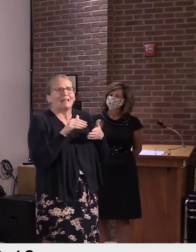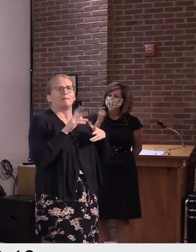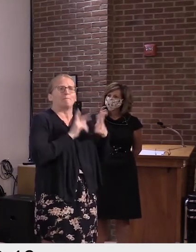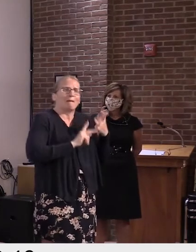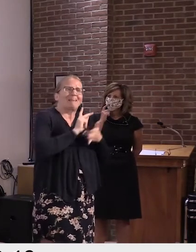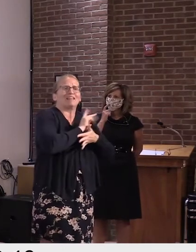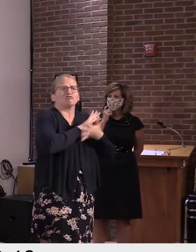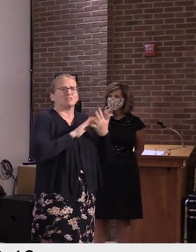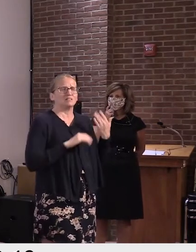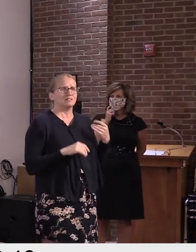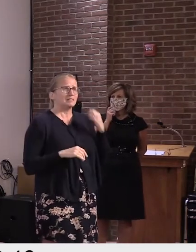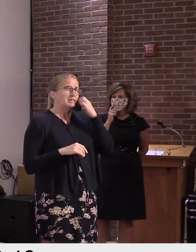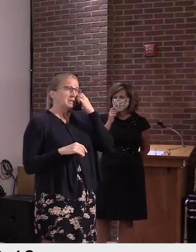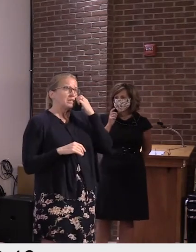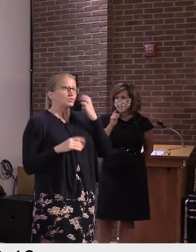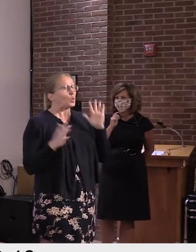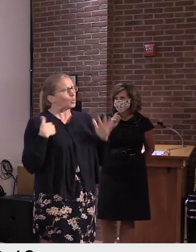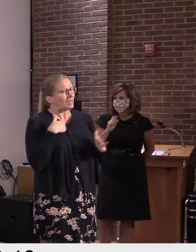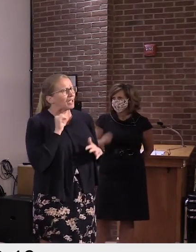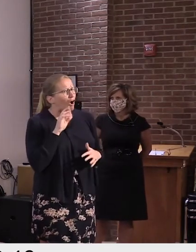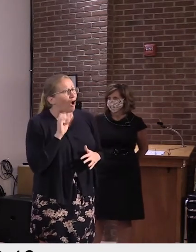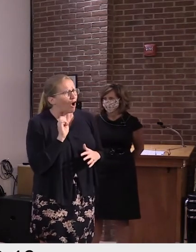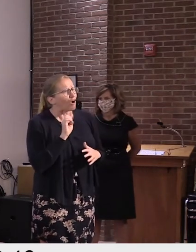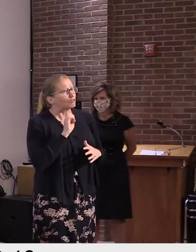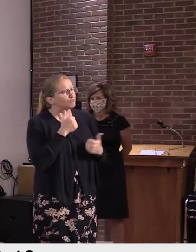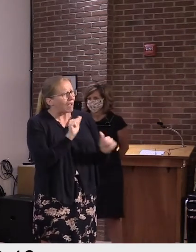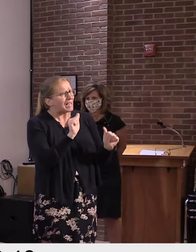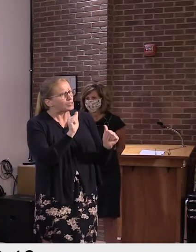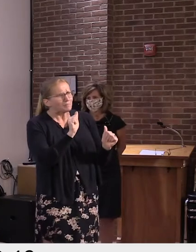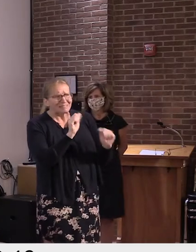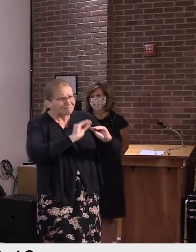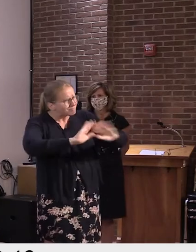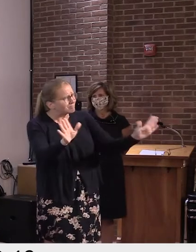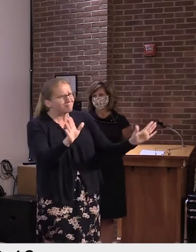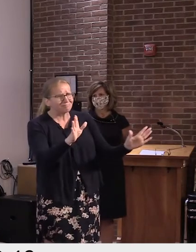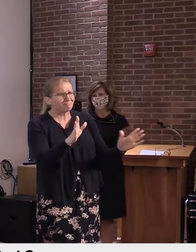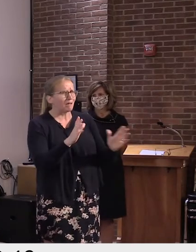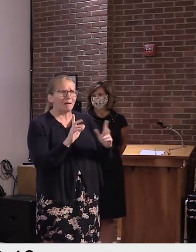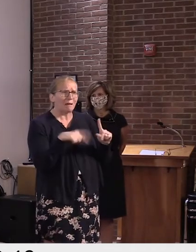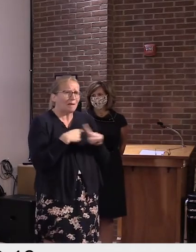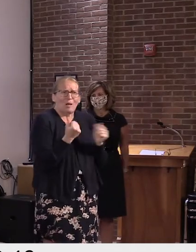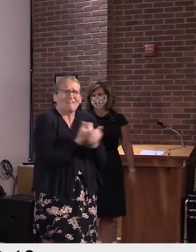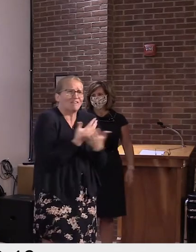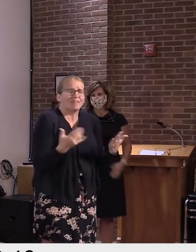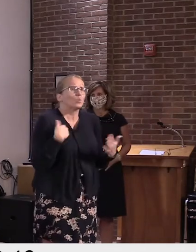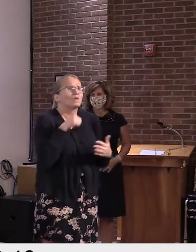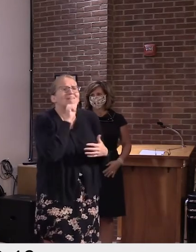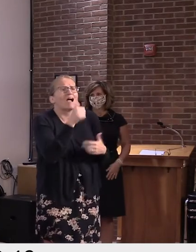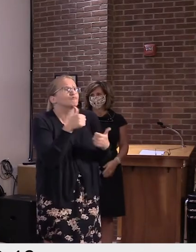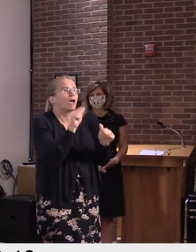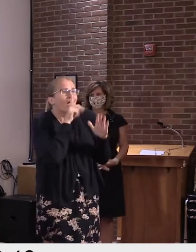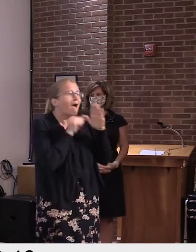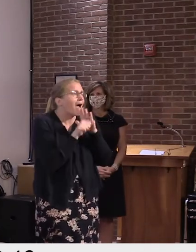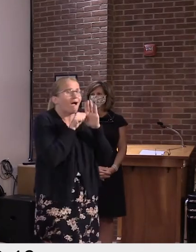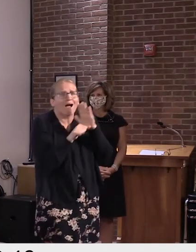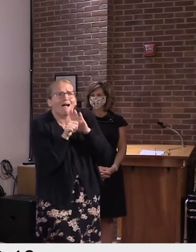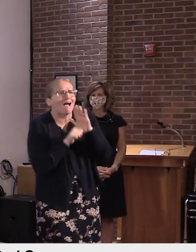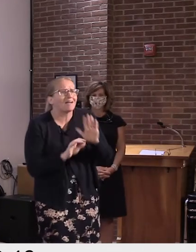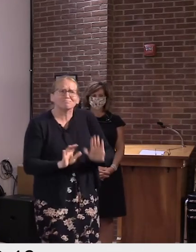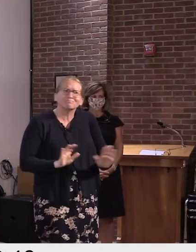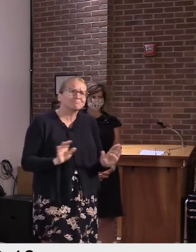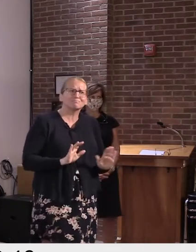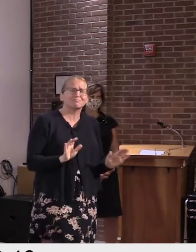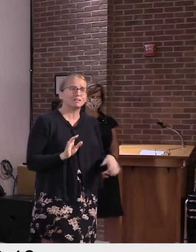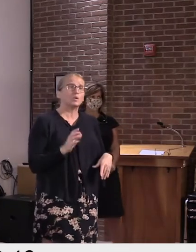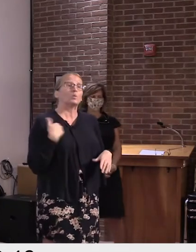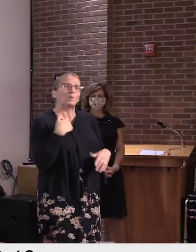not transparent about anything. I think the biggest effort we have in the health department is making sure we're providing information that is useful